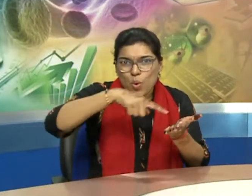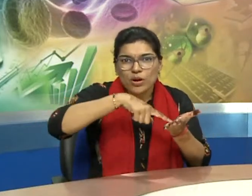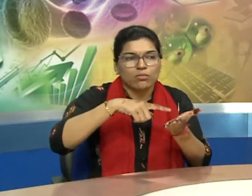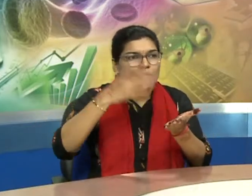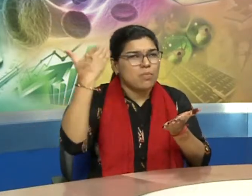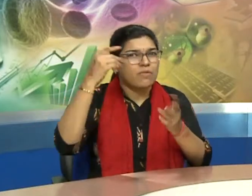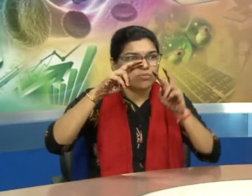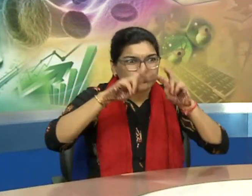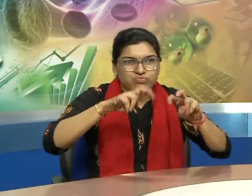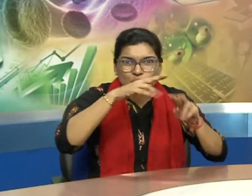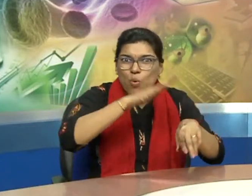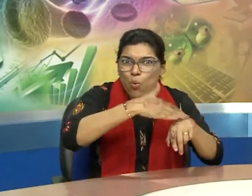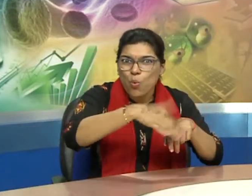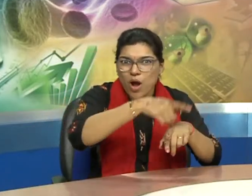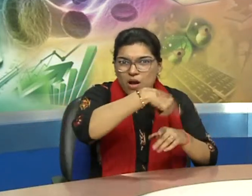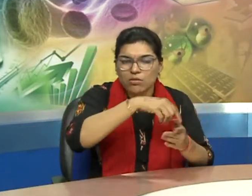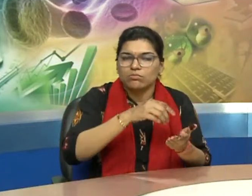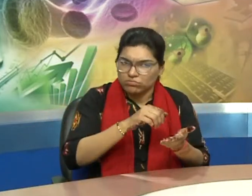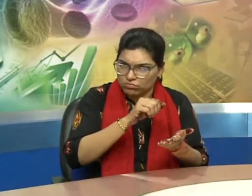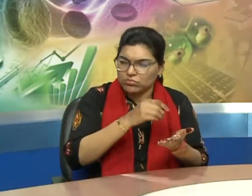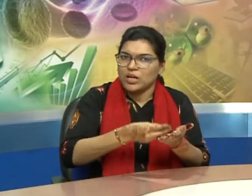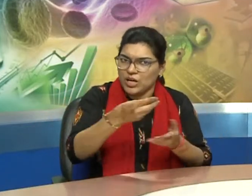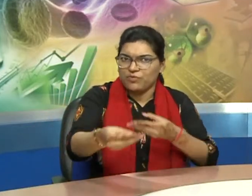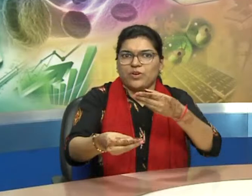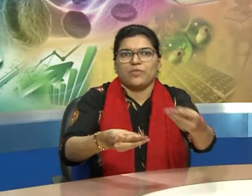and generation of new knowledge.